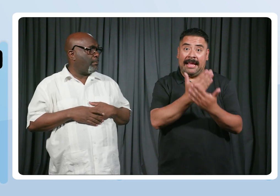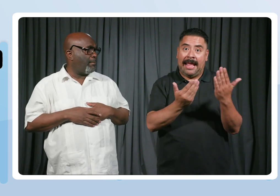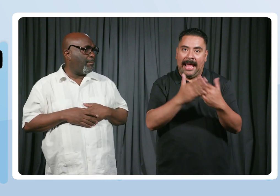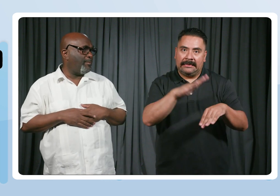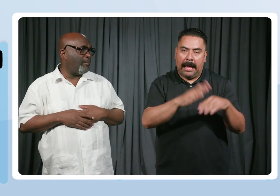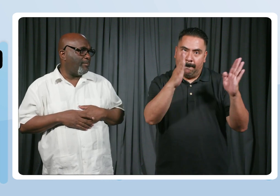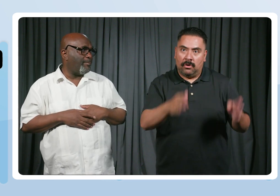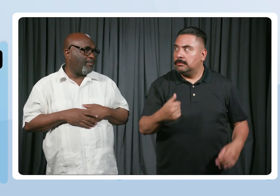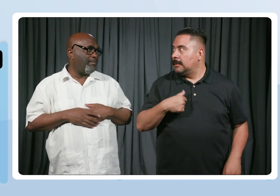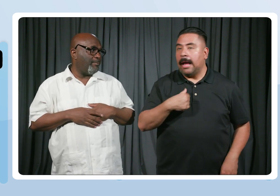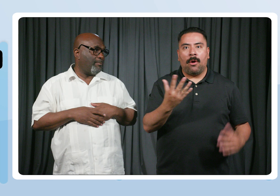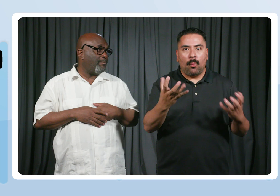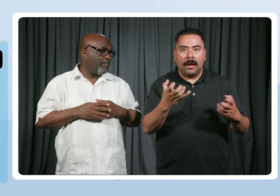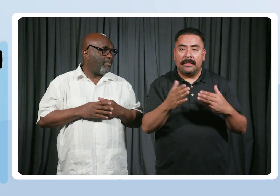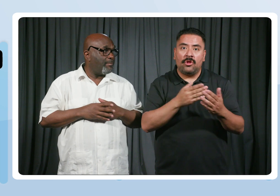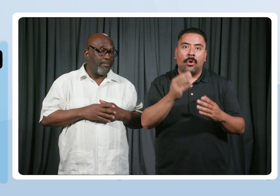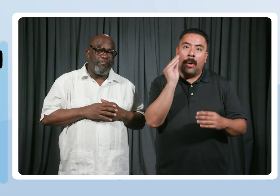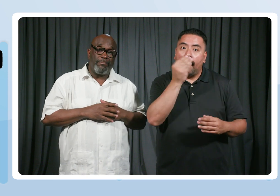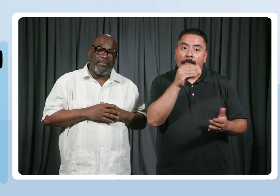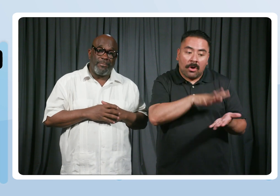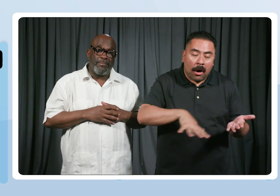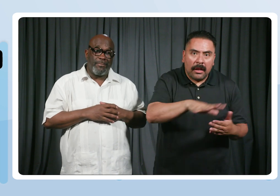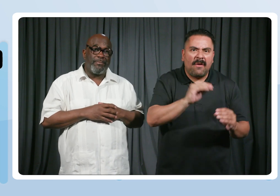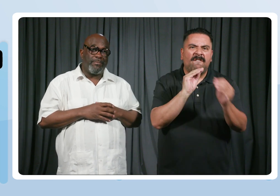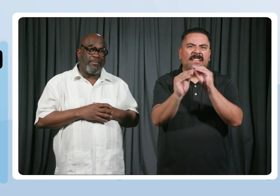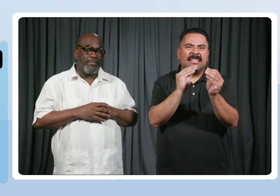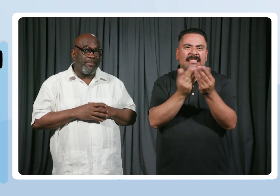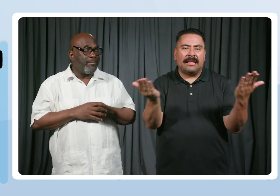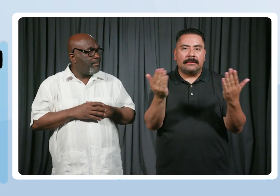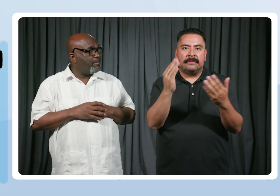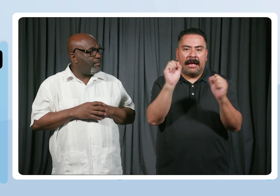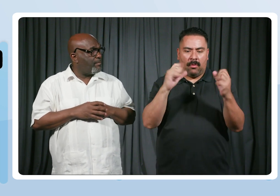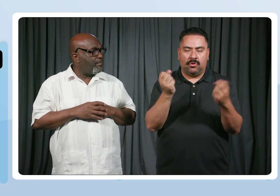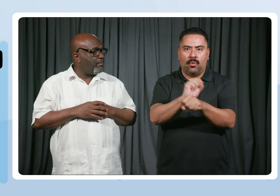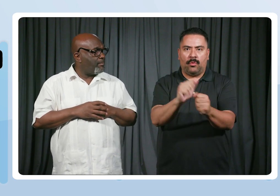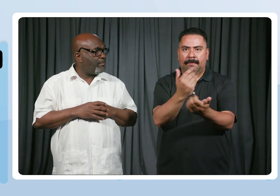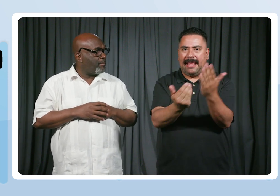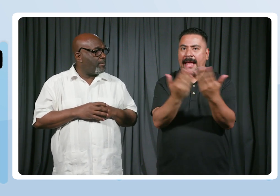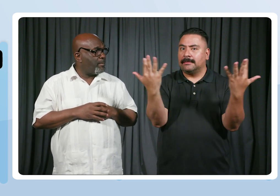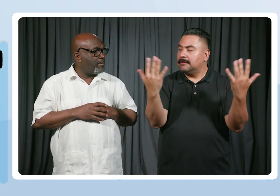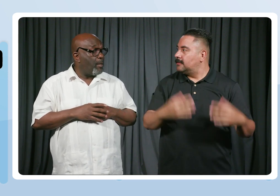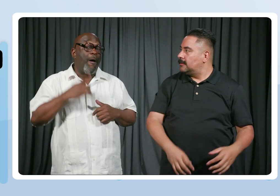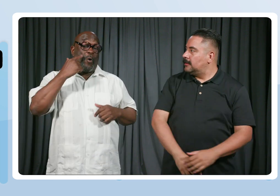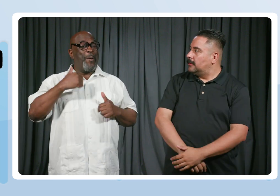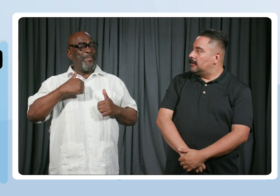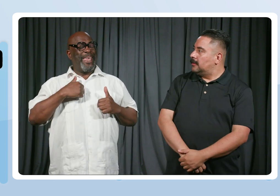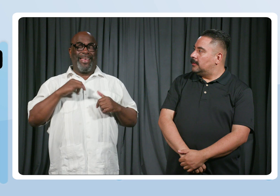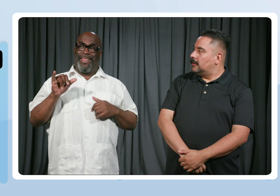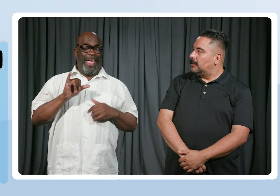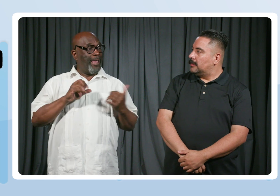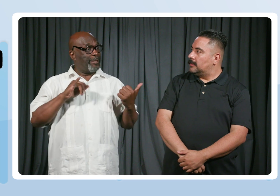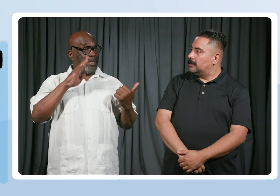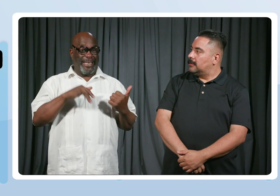so I want to get some either gardening or fix stuff up, something I can use my hands with. For me, I would like Jimmy